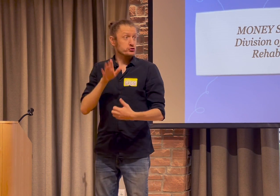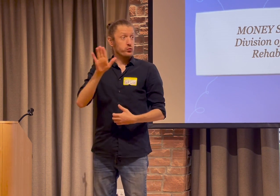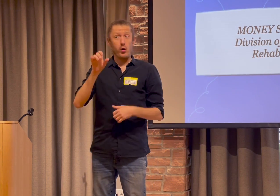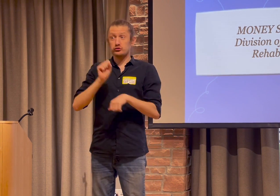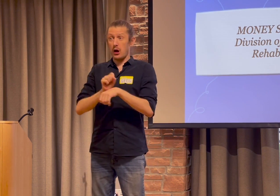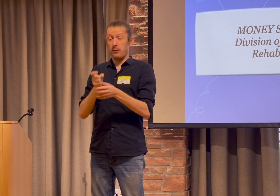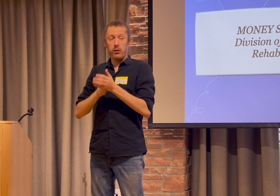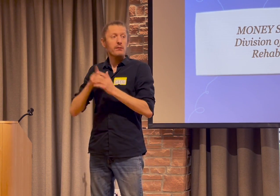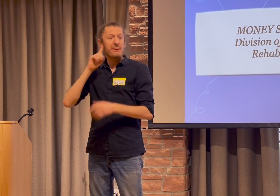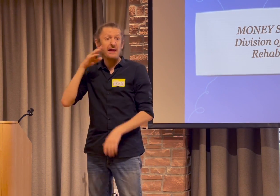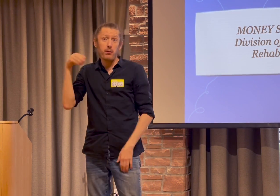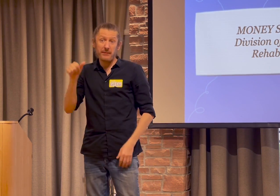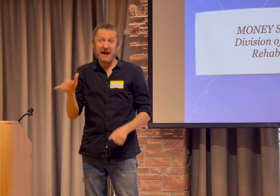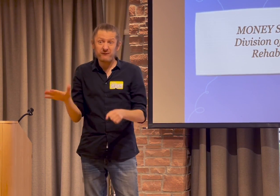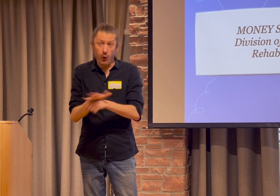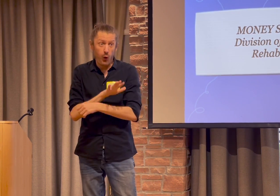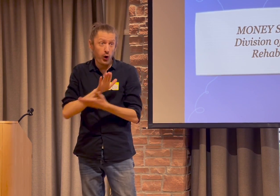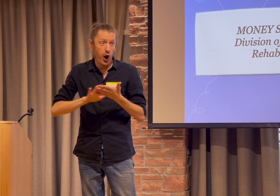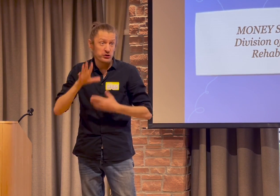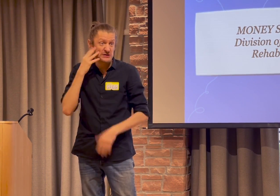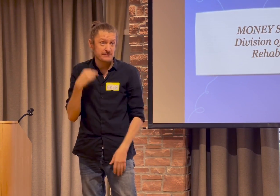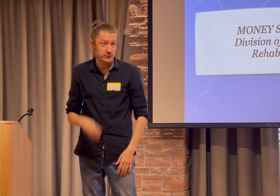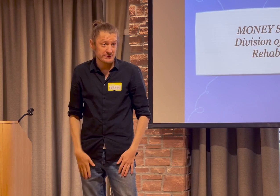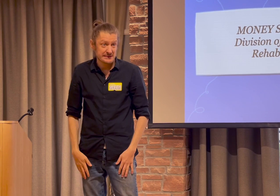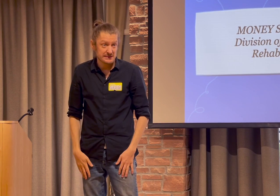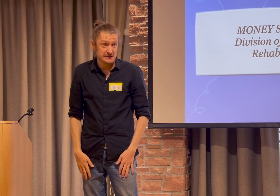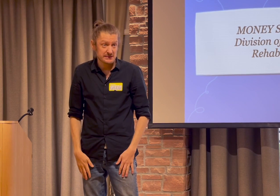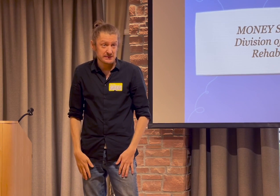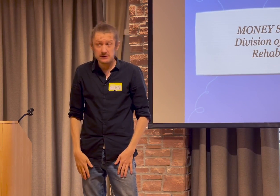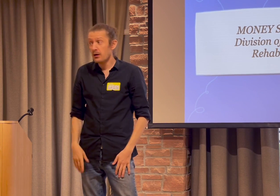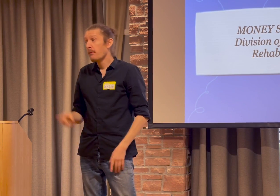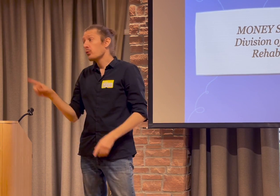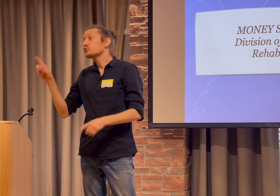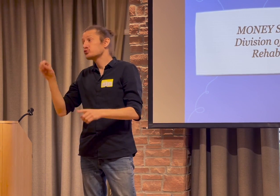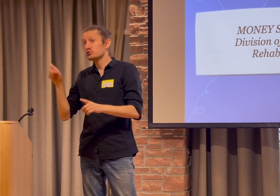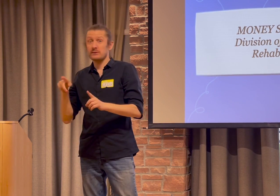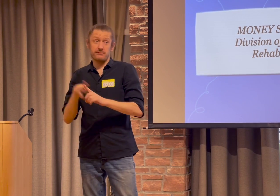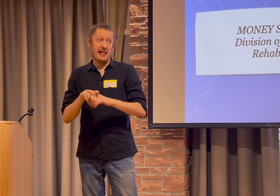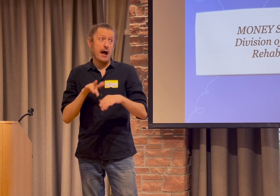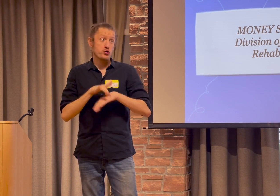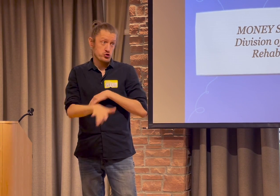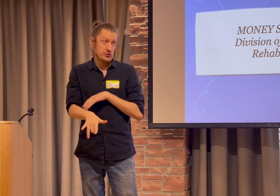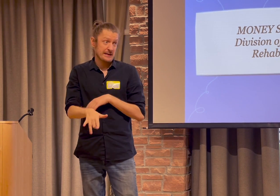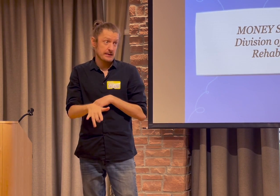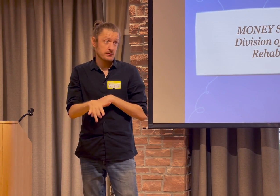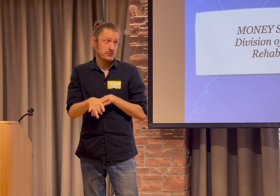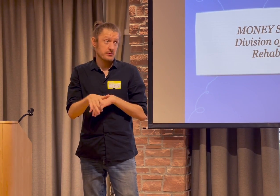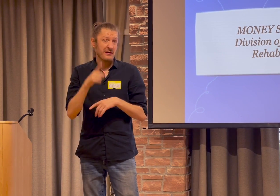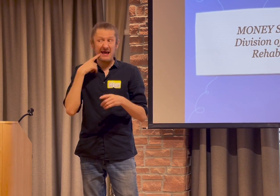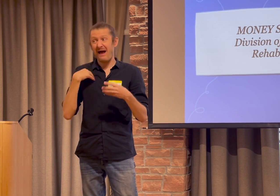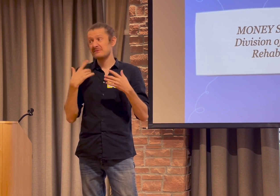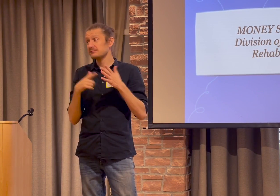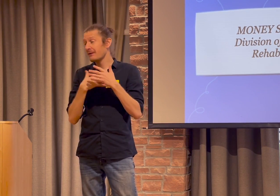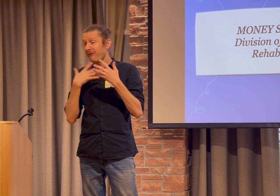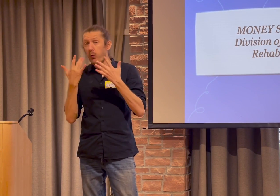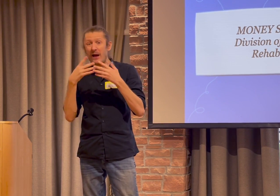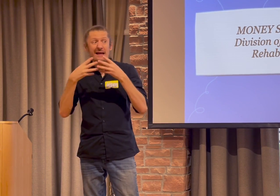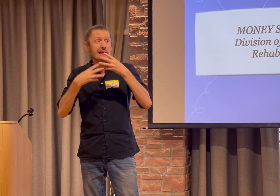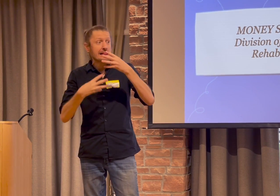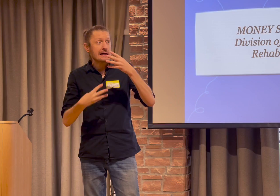So first, you apply to DVR, and they will pay for your whole college experience. But you do have to apply very